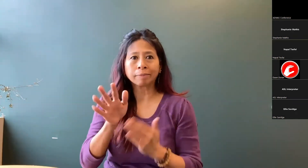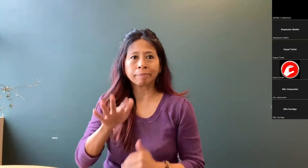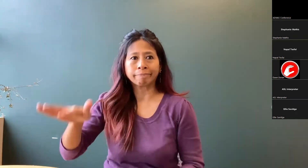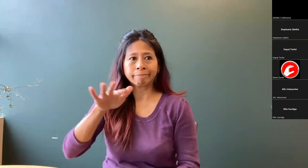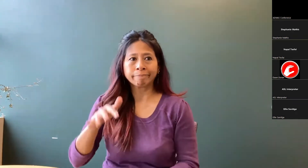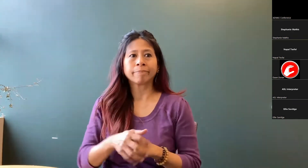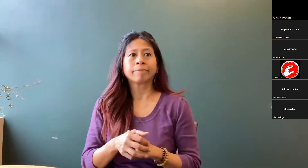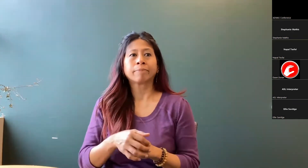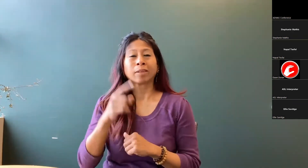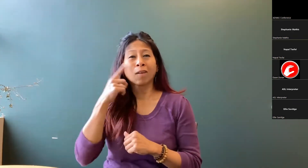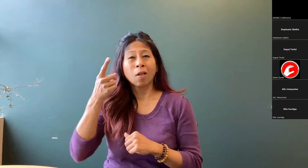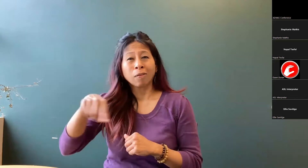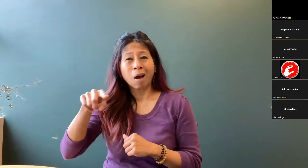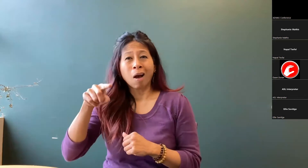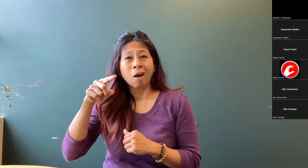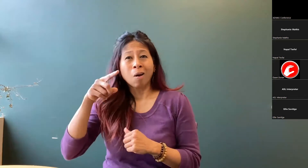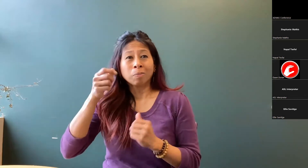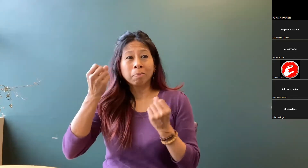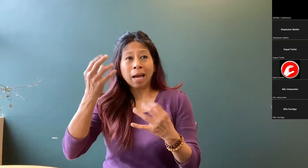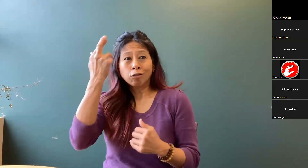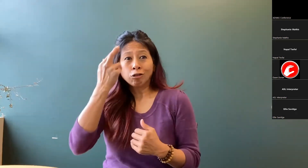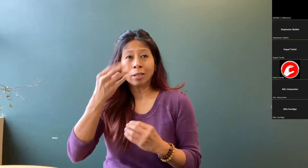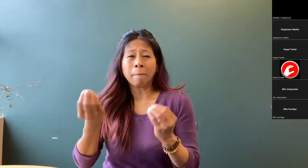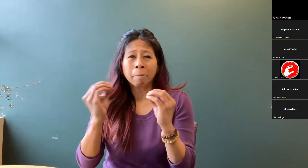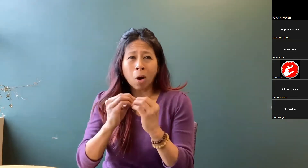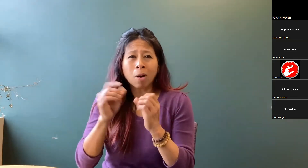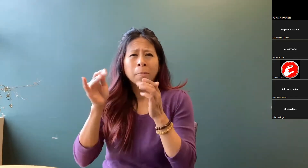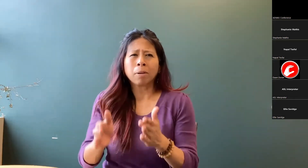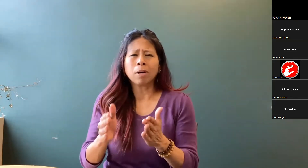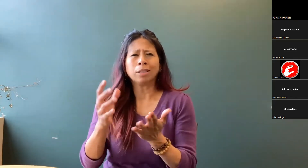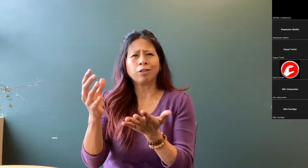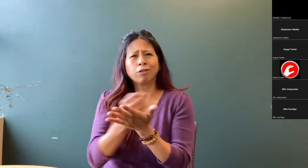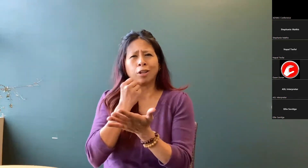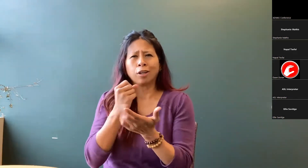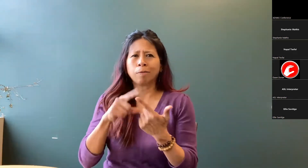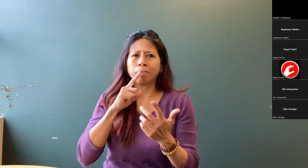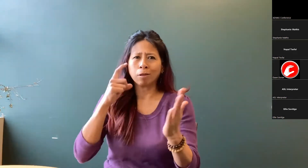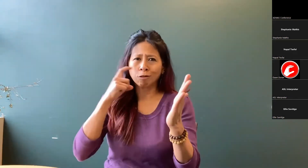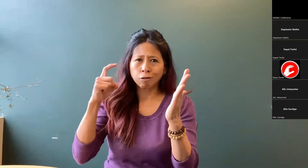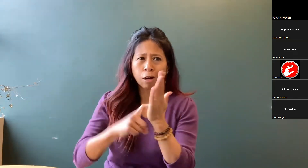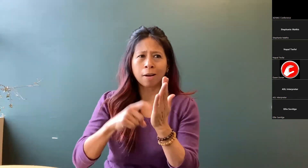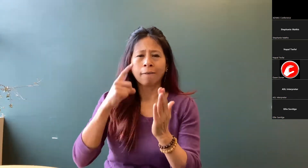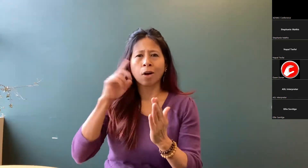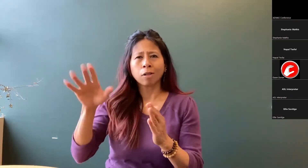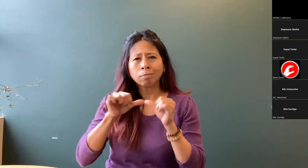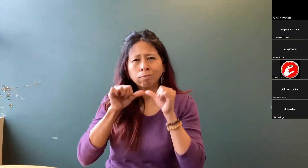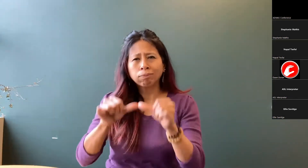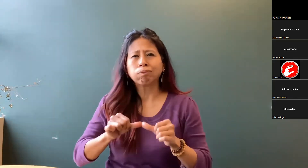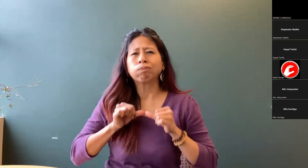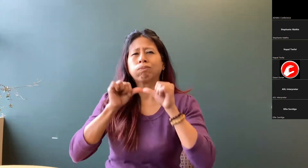communication access for those utilizing interpreting services. For all of these reasons and more, this person